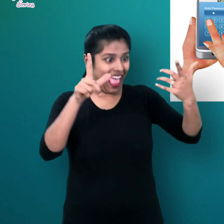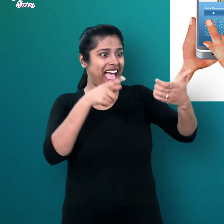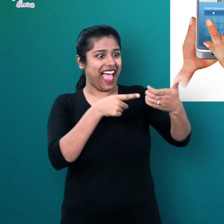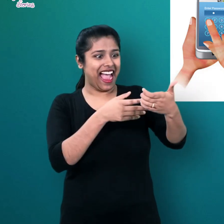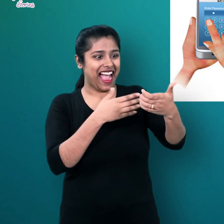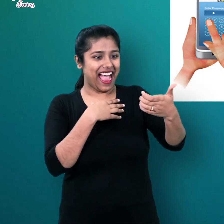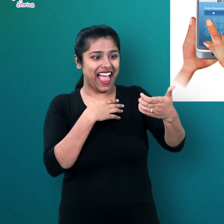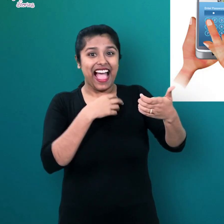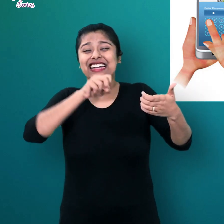Hoy!